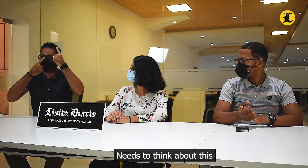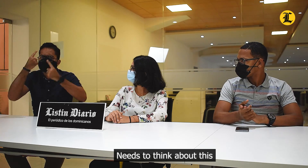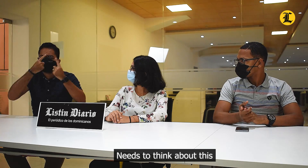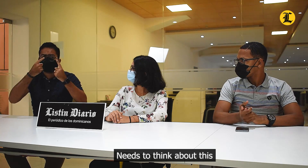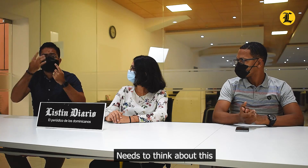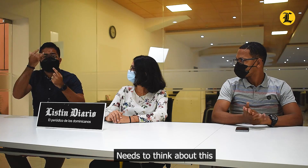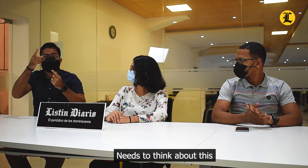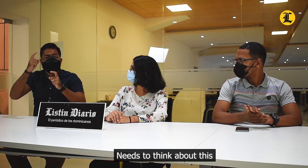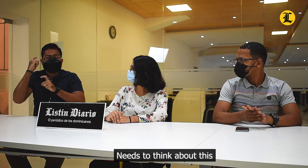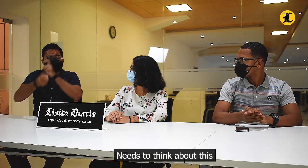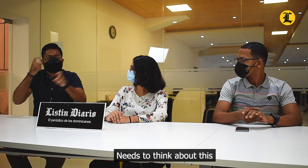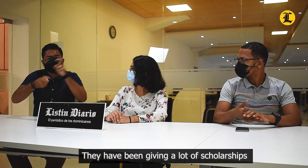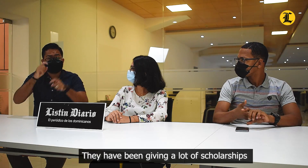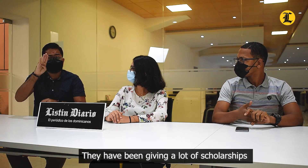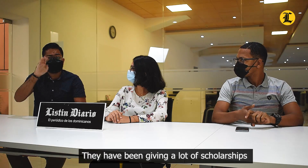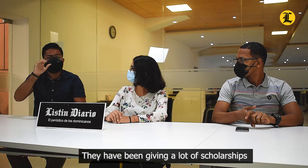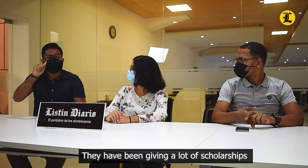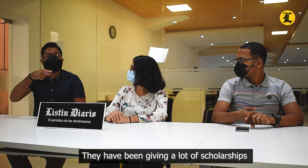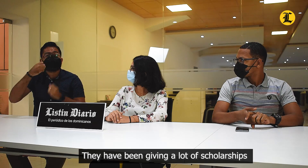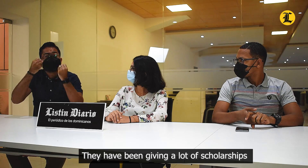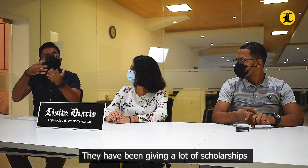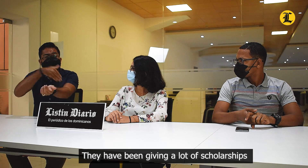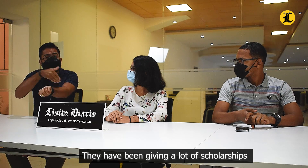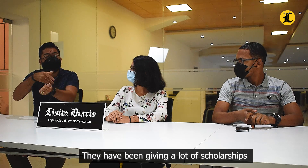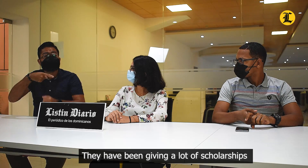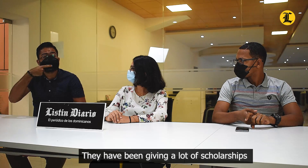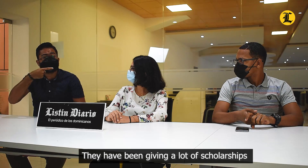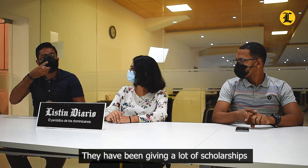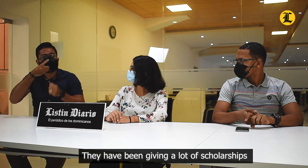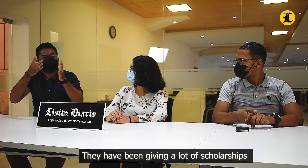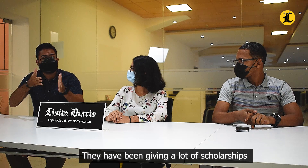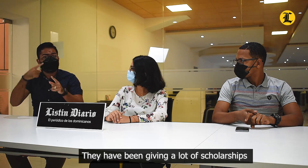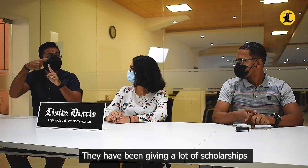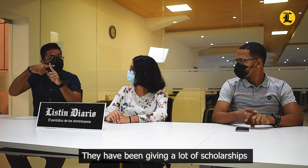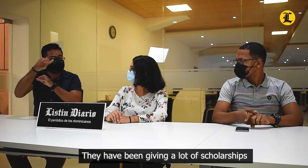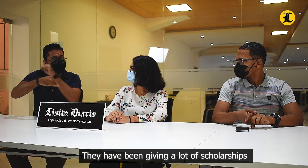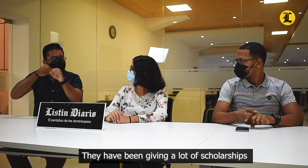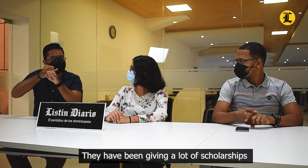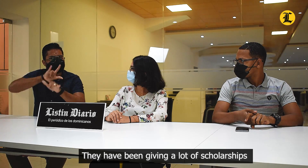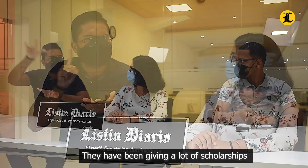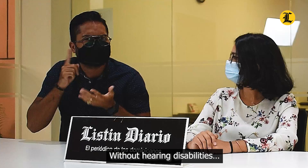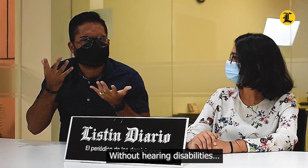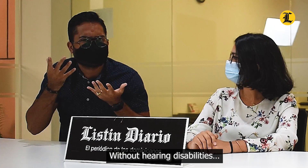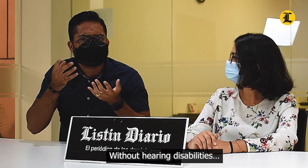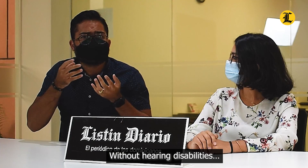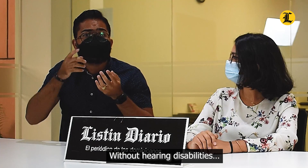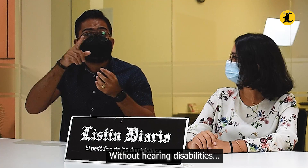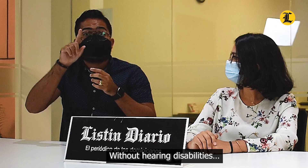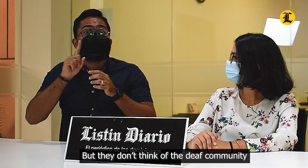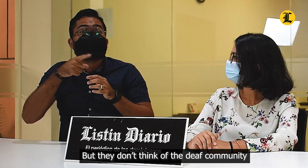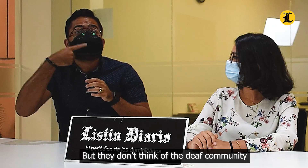Technology needs to think about this. They have been giving a lot of scholarships and millions of pesos to people without